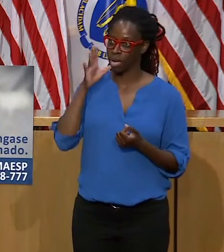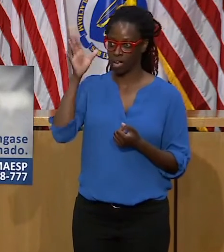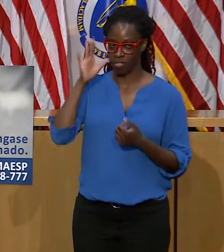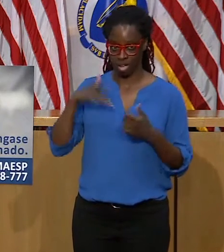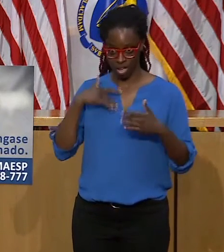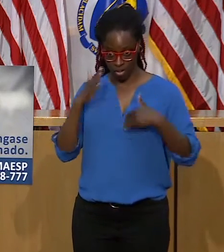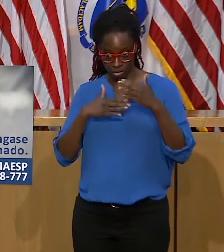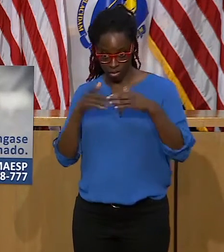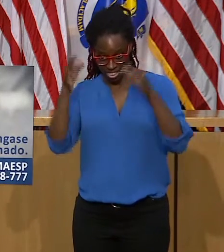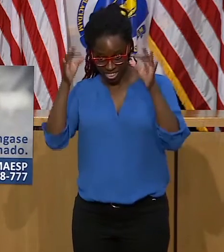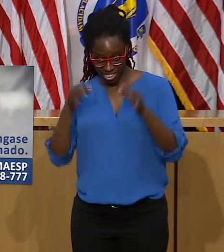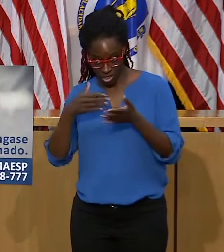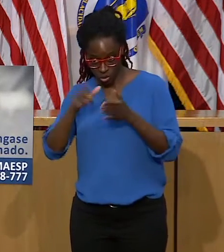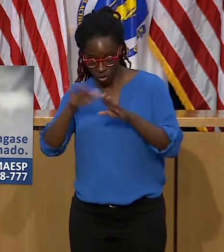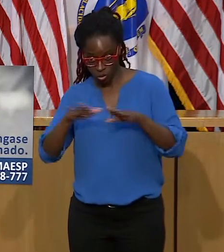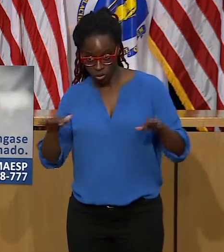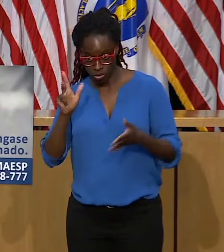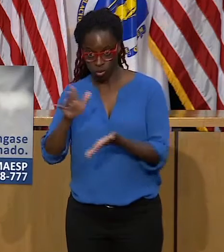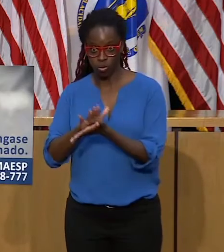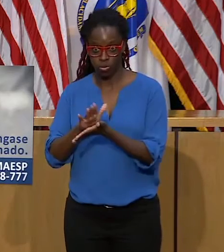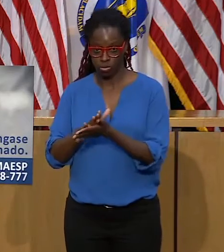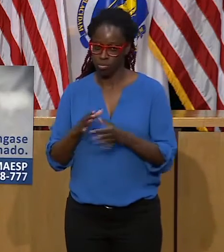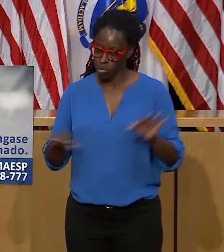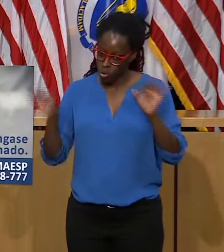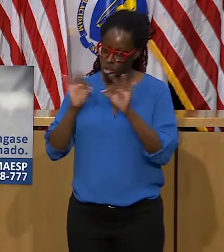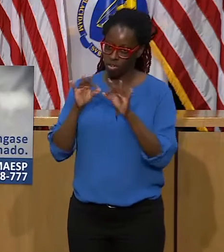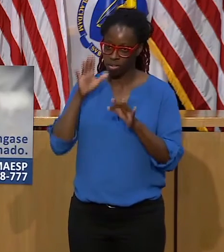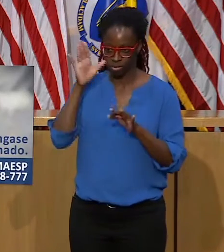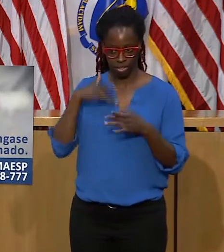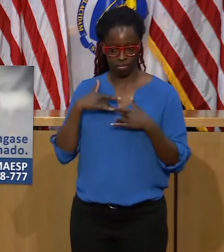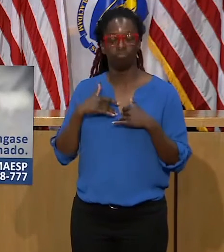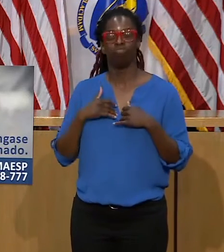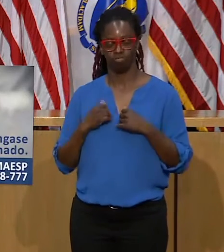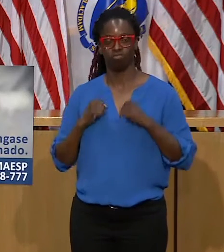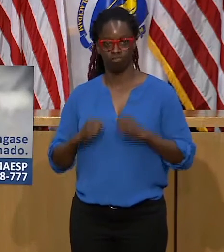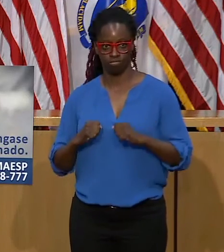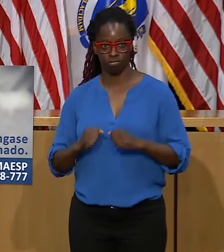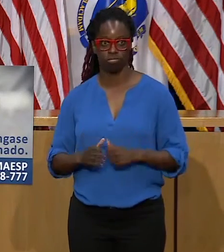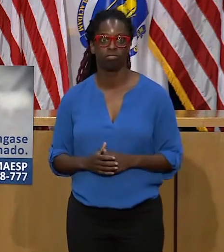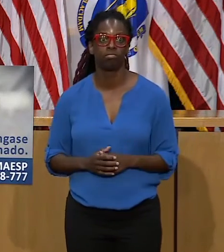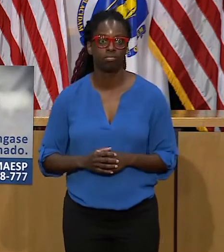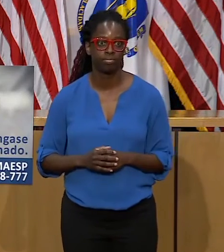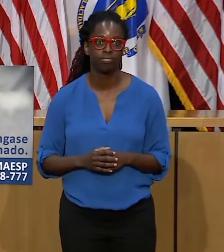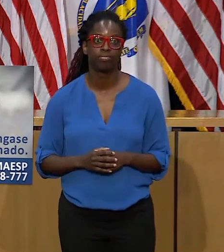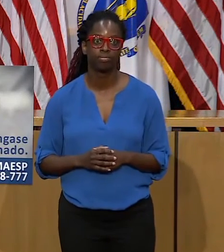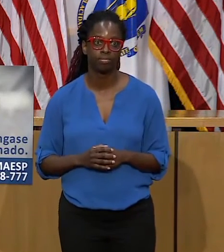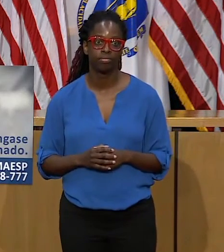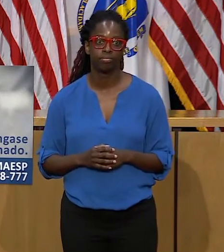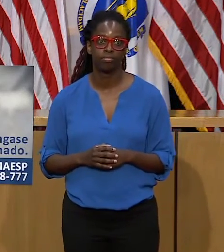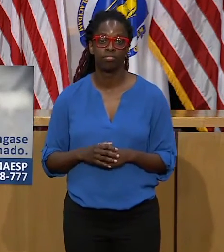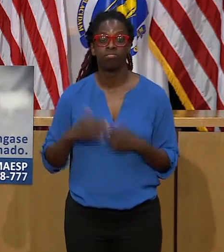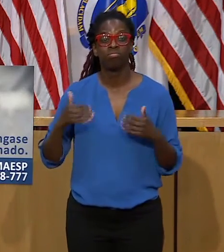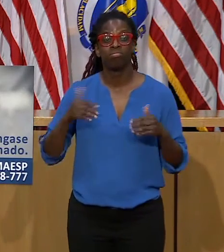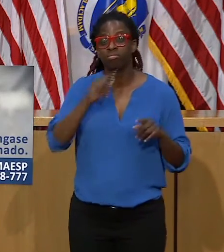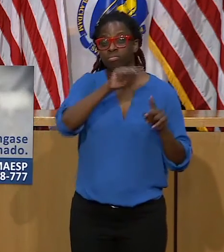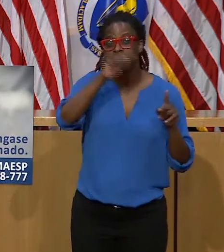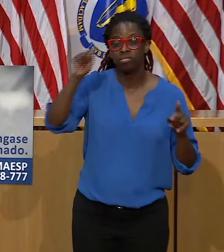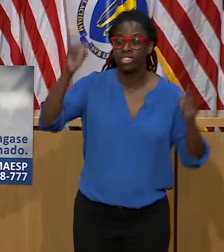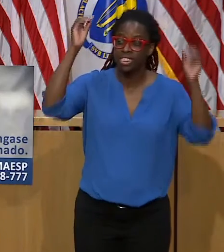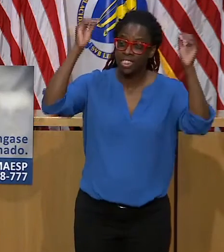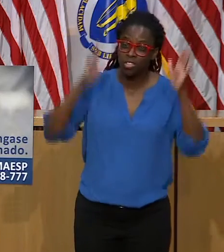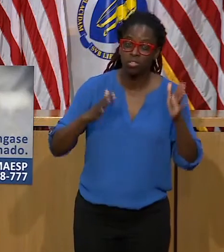principal, teacher, professional, and the staff of every school will put all those precautions in